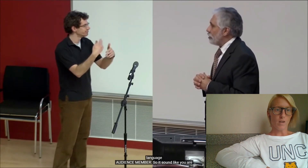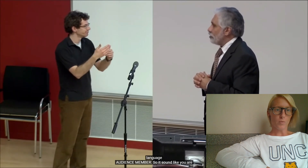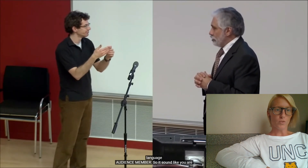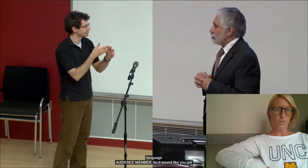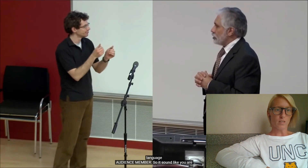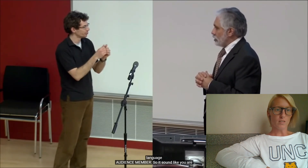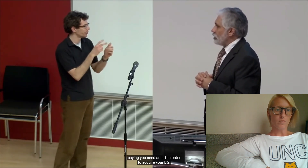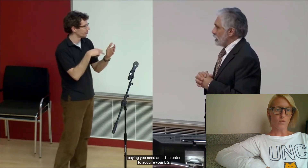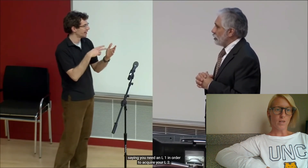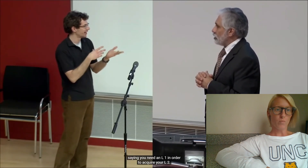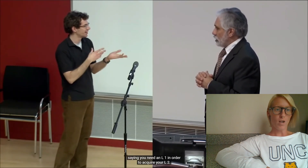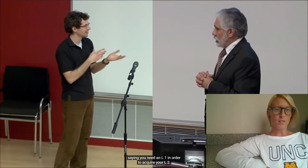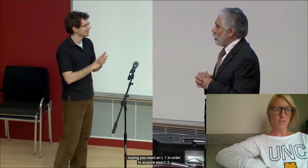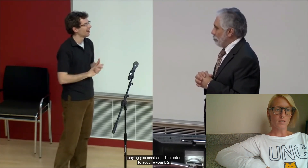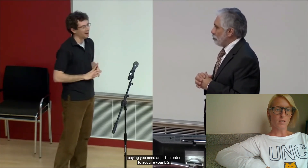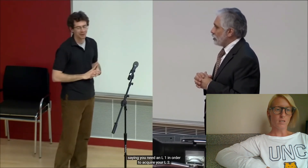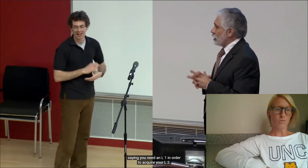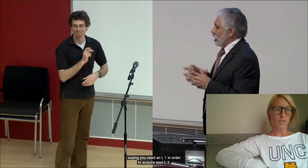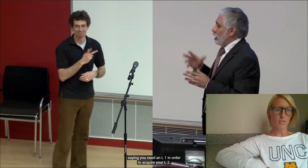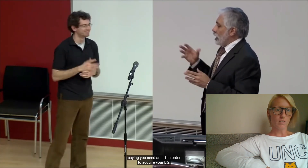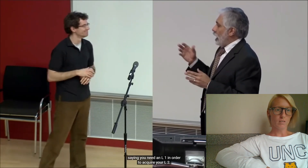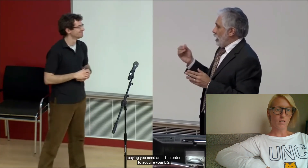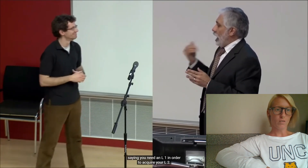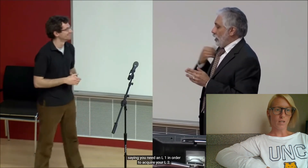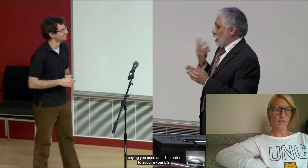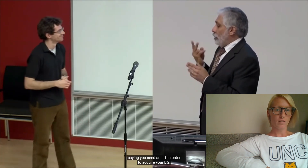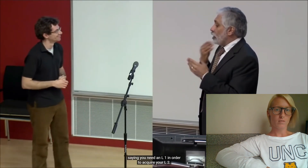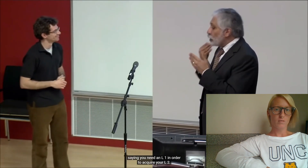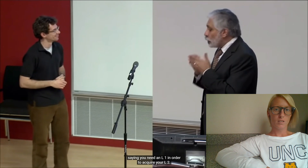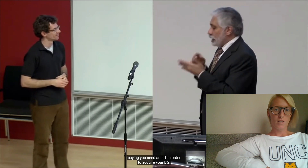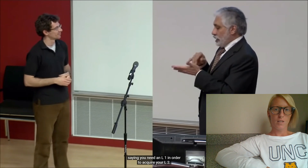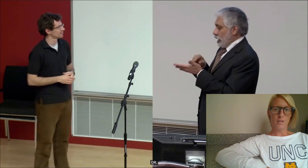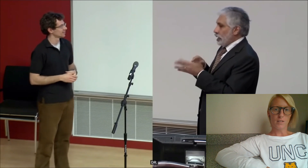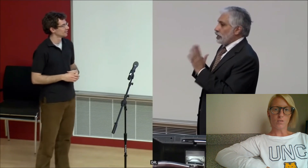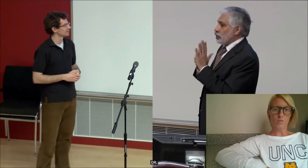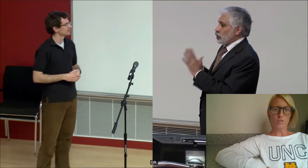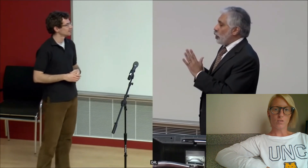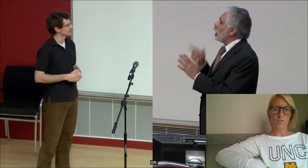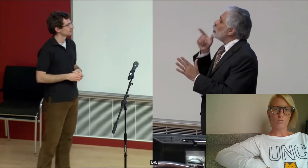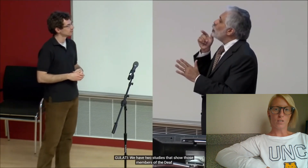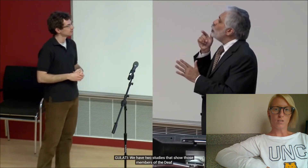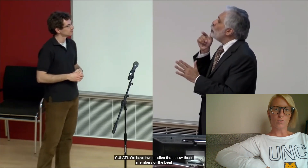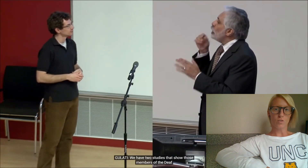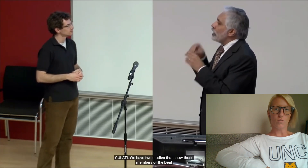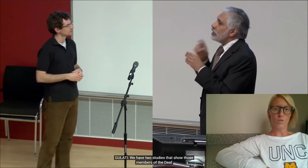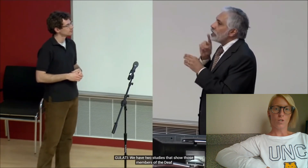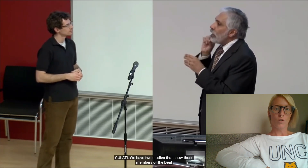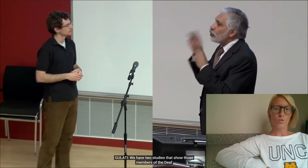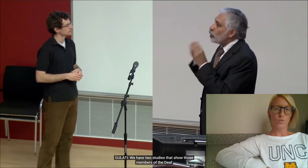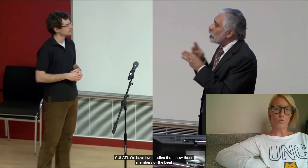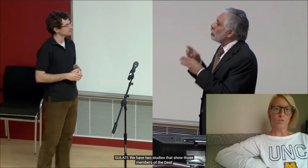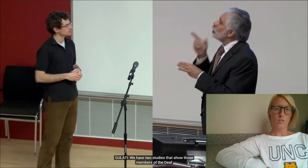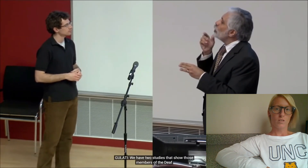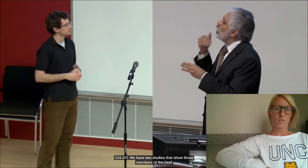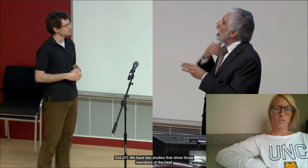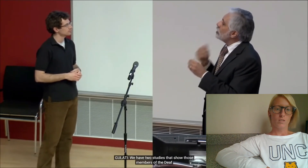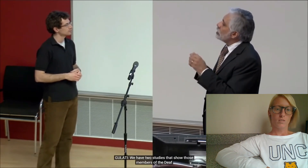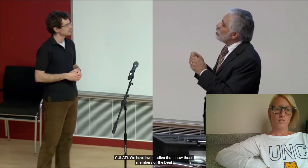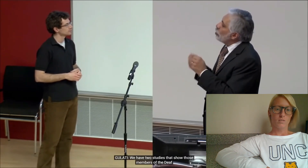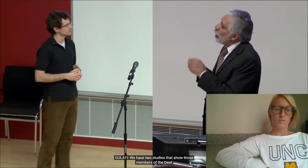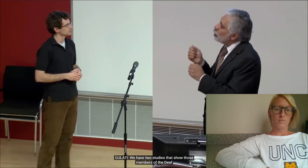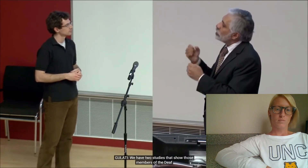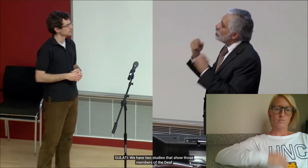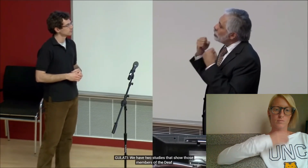So it give sounds like you're opportunities saying you for need that an process L1 in order reading. to acquire Okay. your L2. Thank you. It's good to read. We have It's two so good studies that cool. show